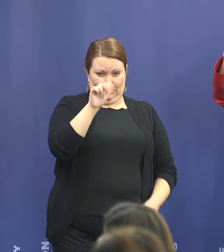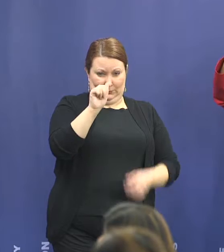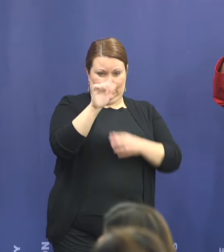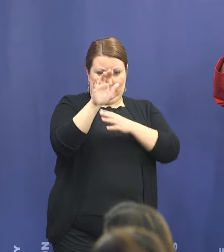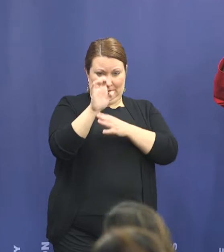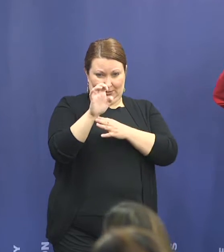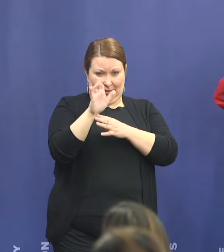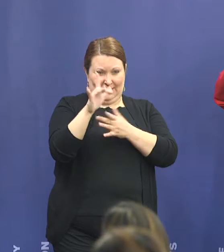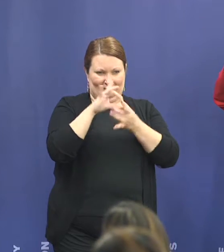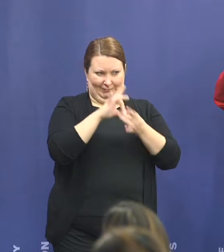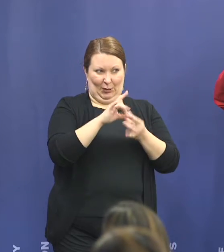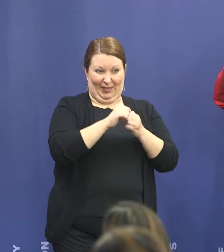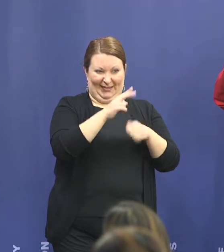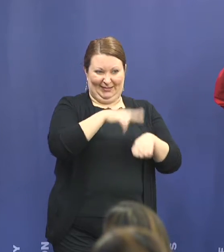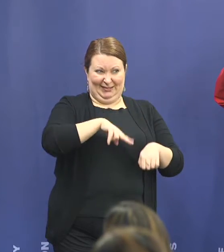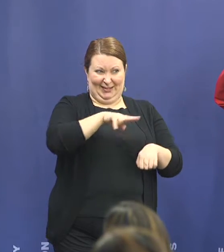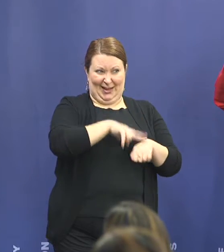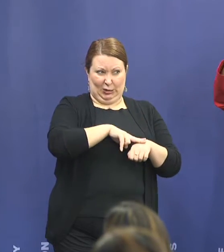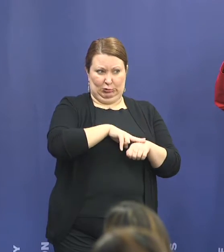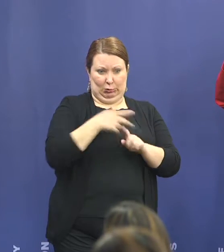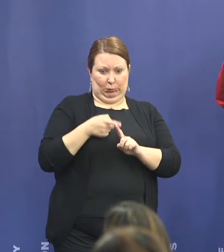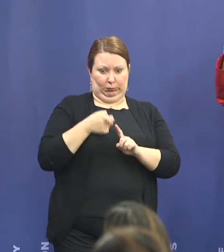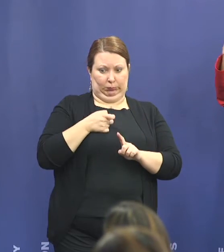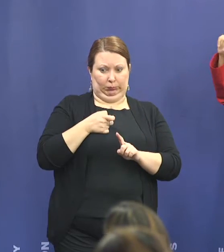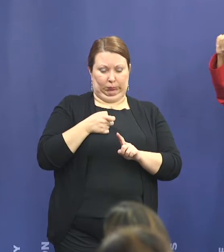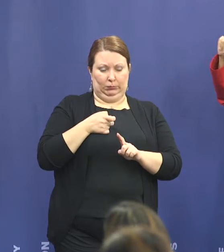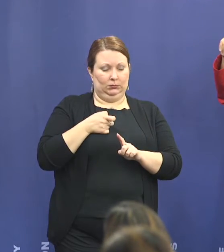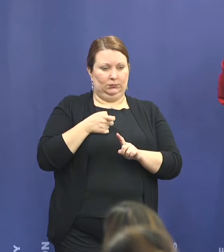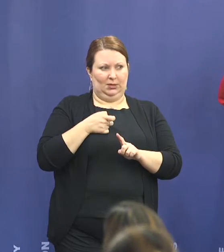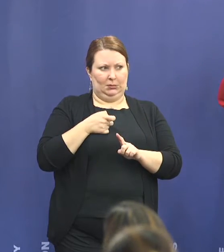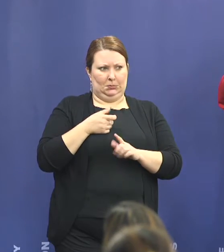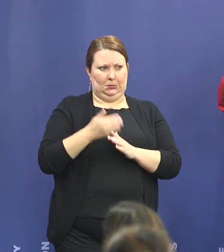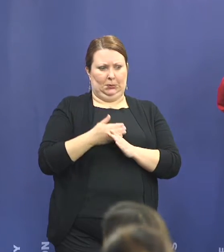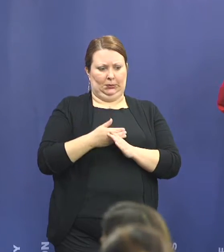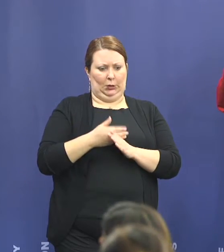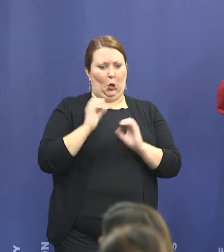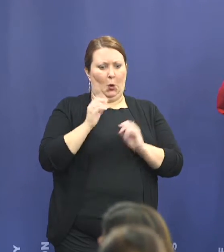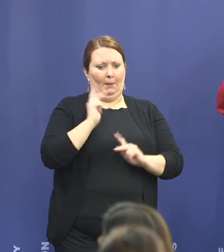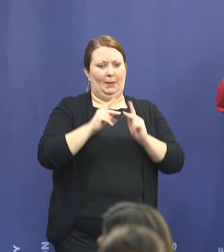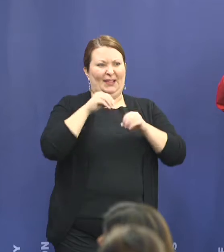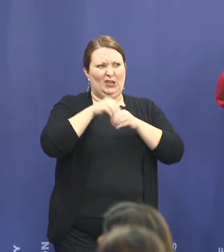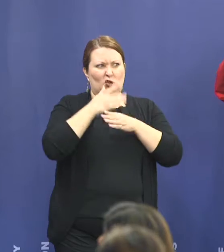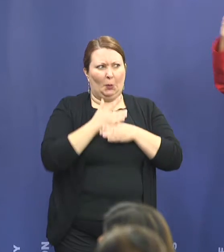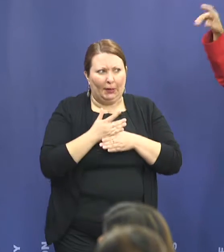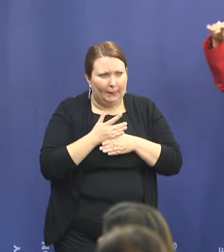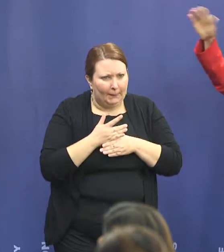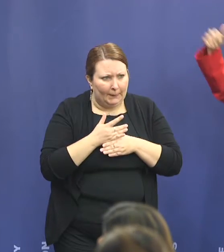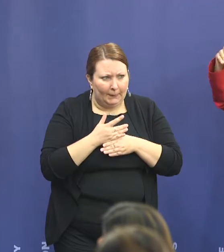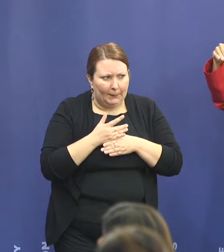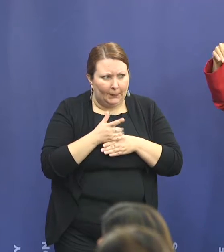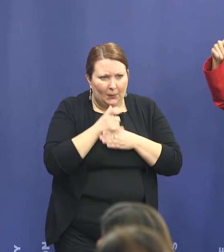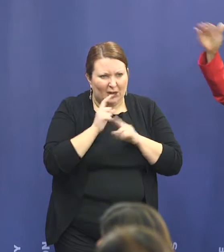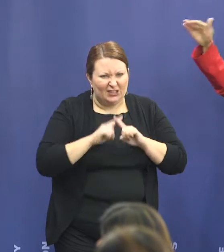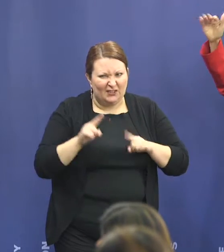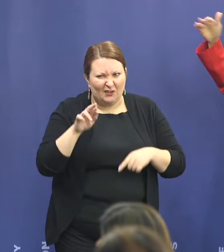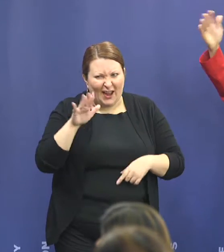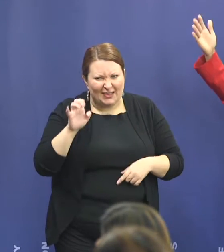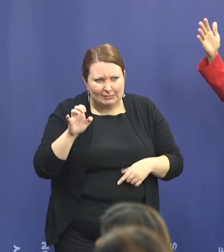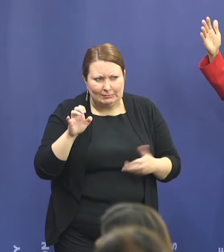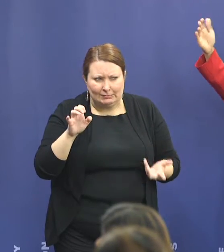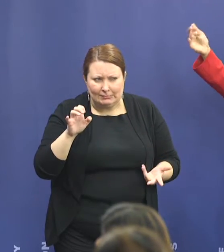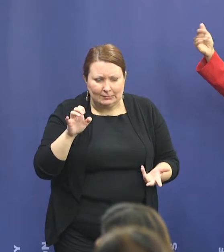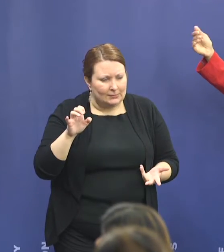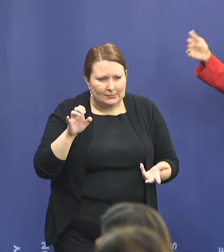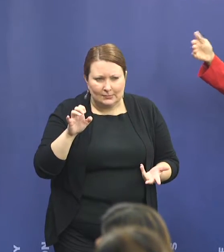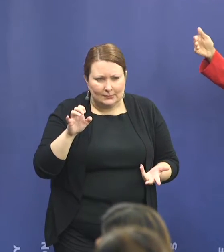is associated with a national origin is troubling, because what we're saying is that there's no people in Germany that are a different race, right?